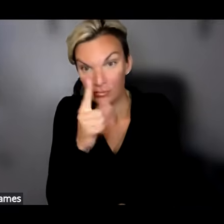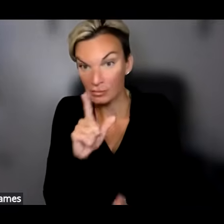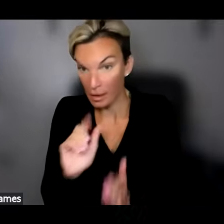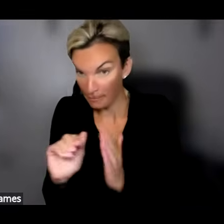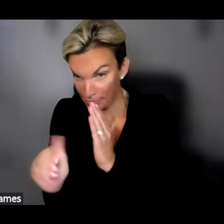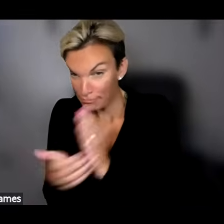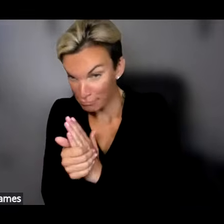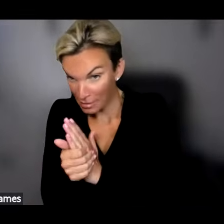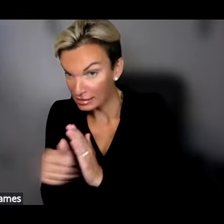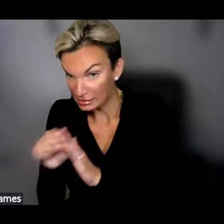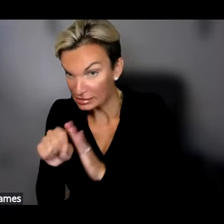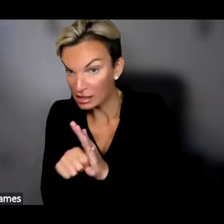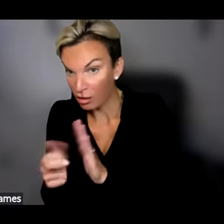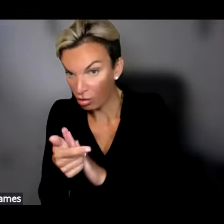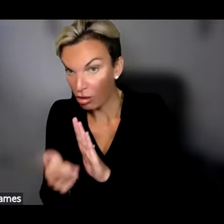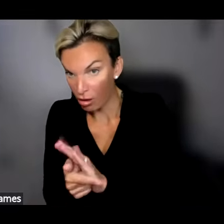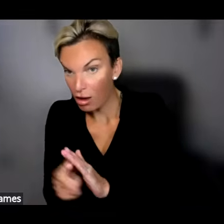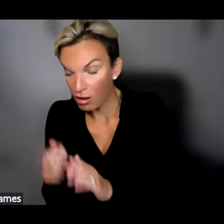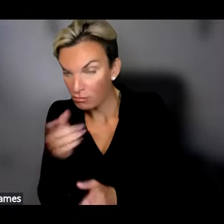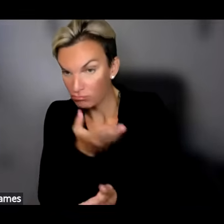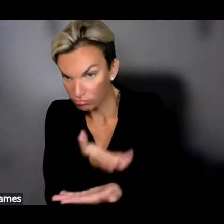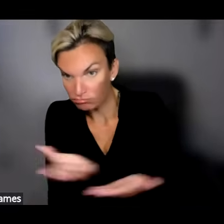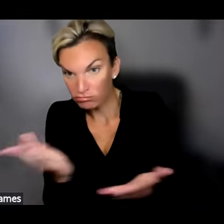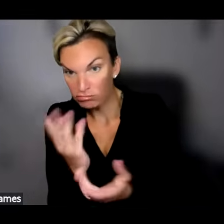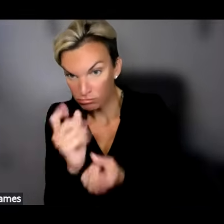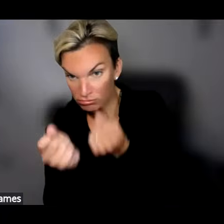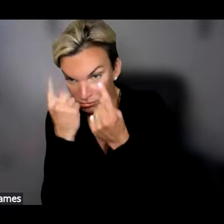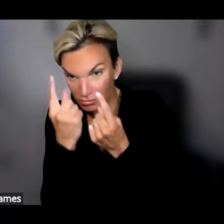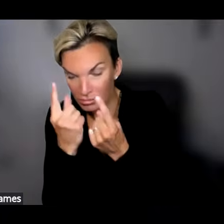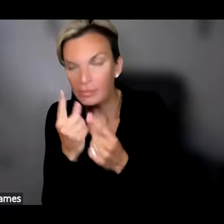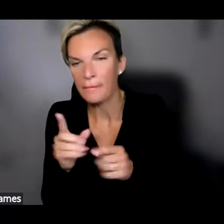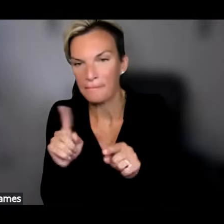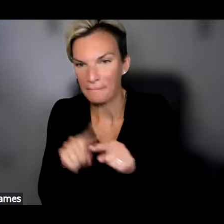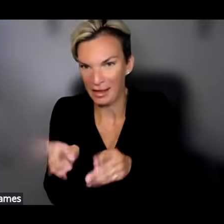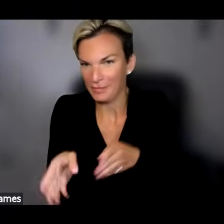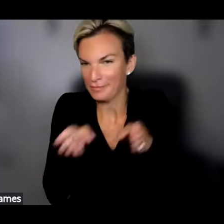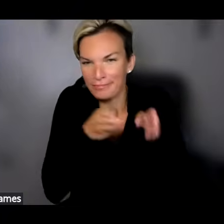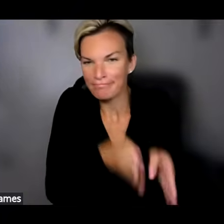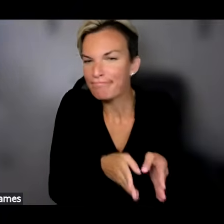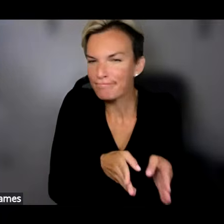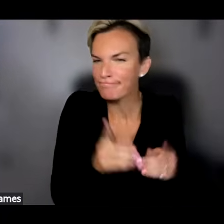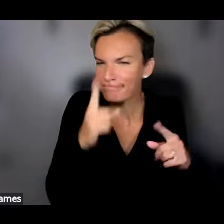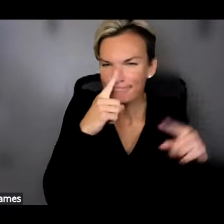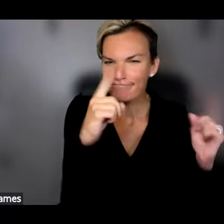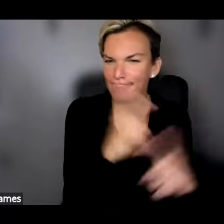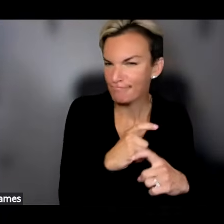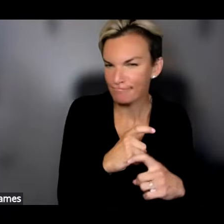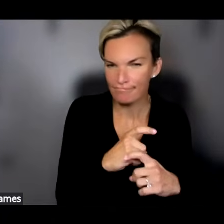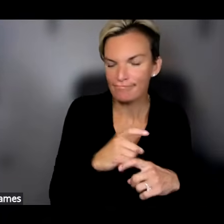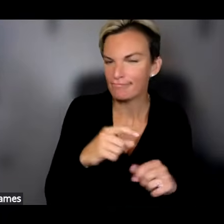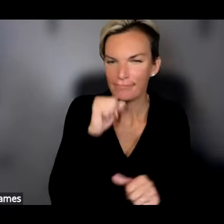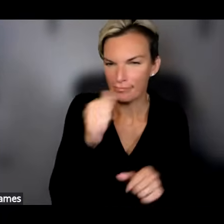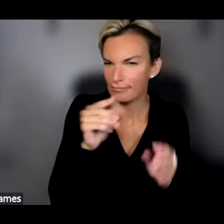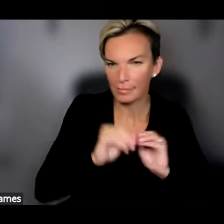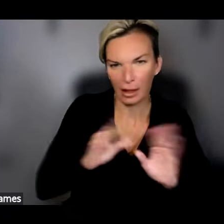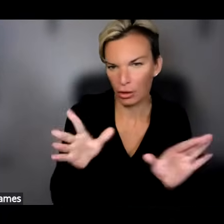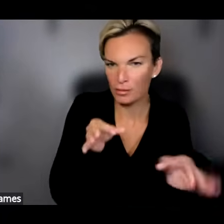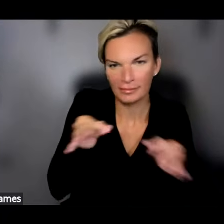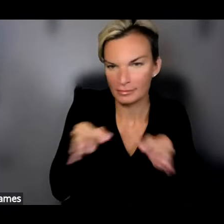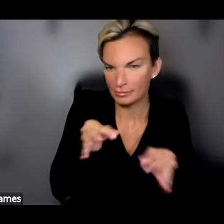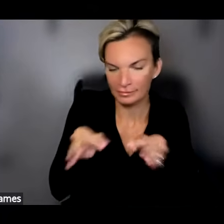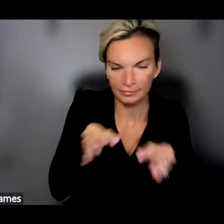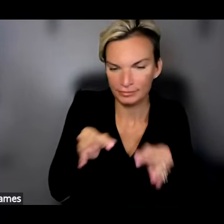means. And in looking at the caption and purpose structure for the last